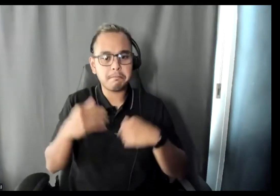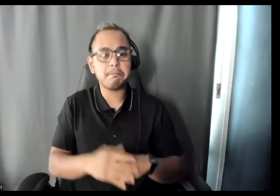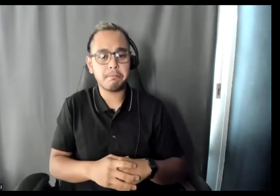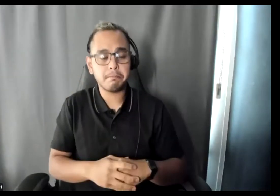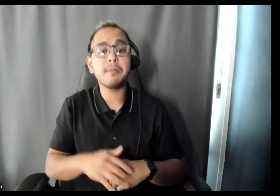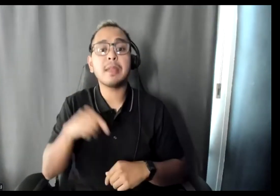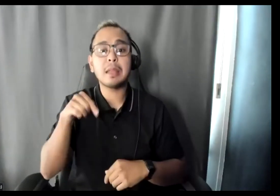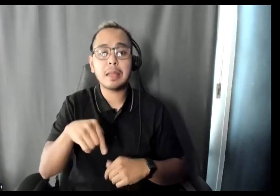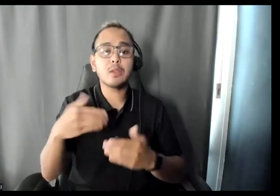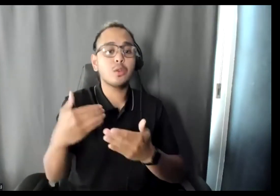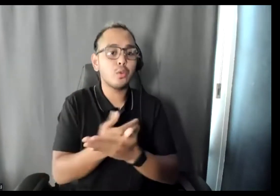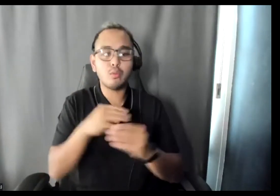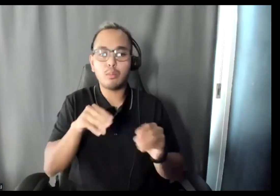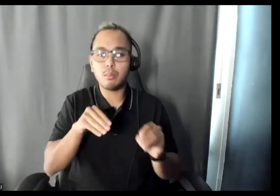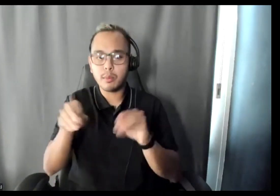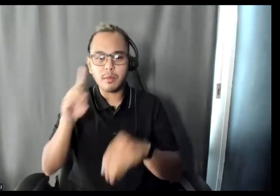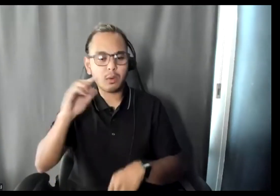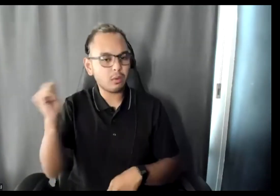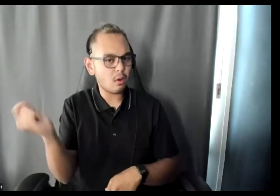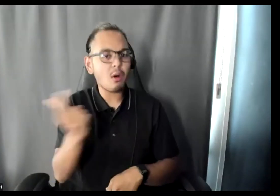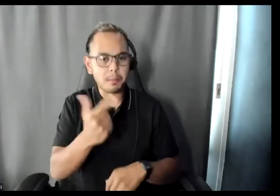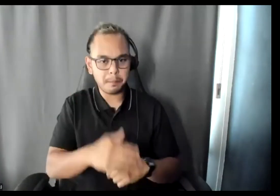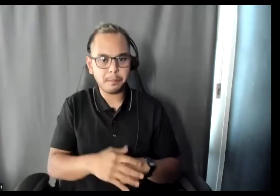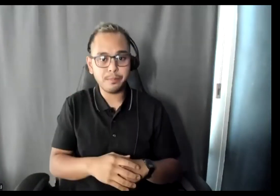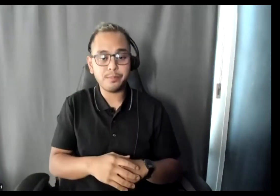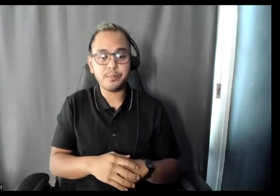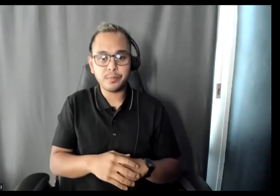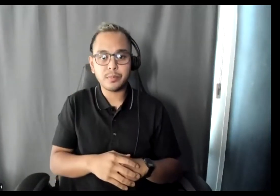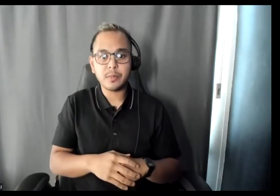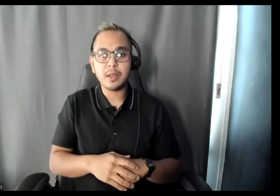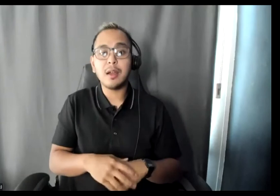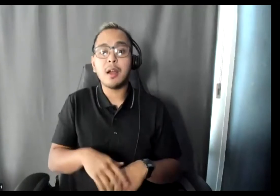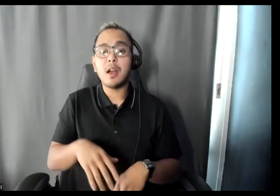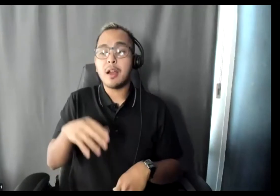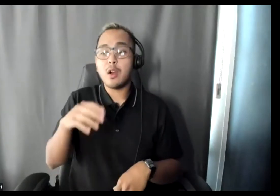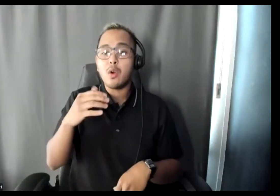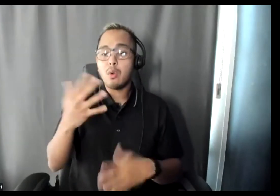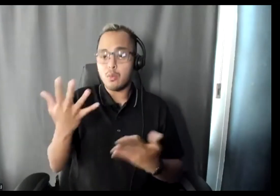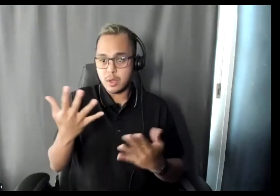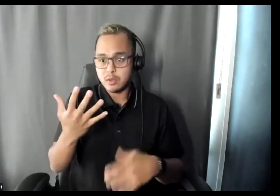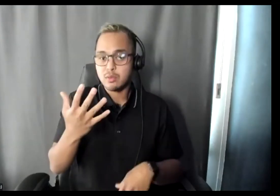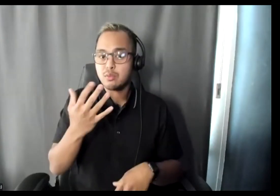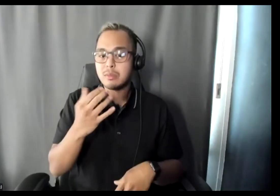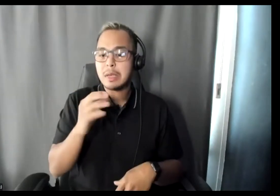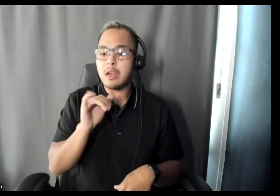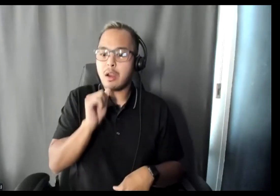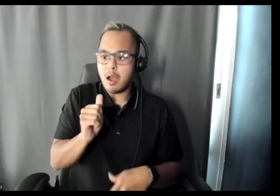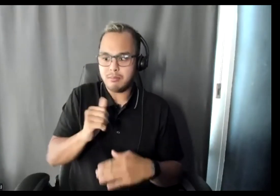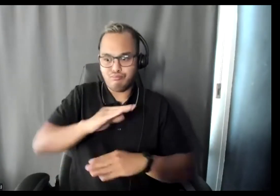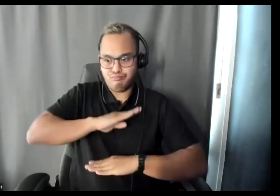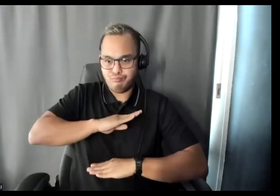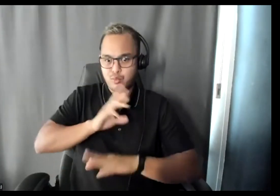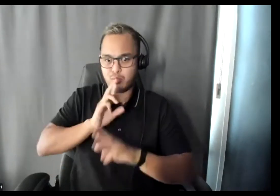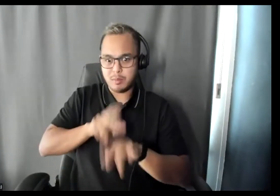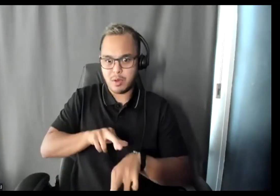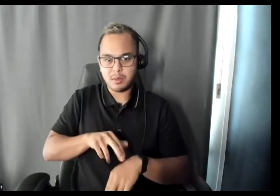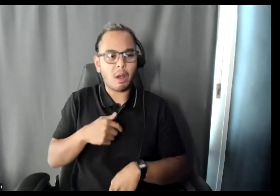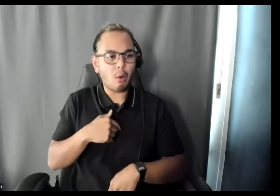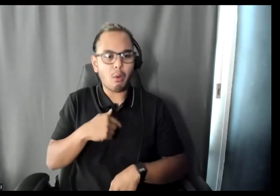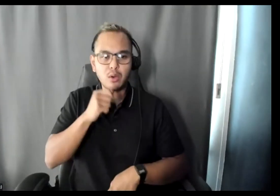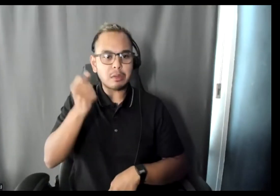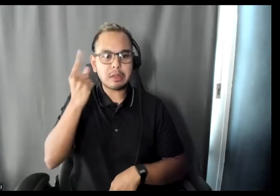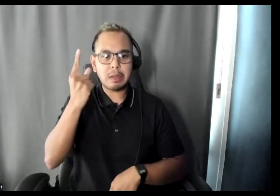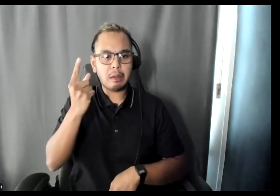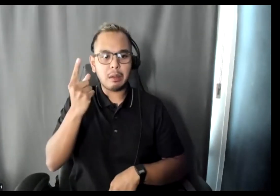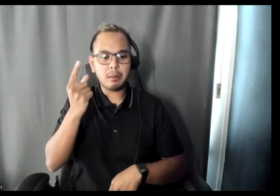is a movement for you. The only insufficient response you can have from my vantage point is that you simply don't see a connection